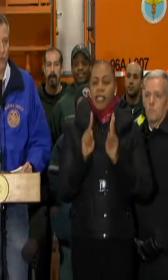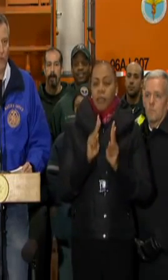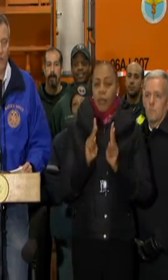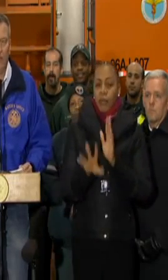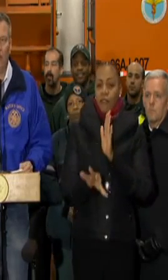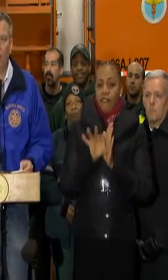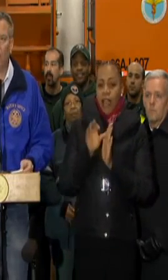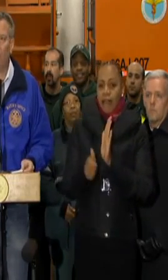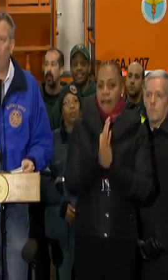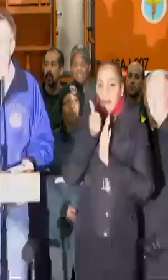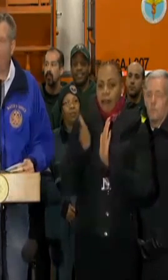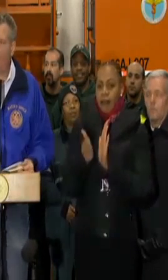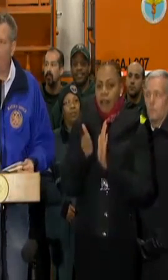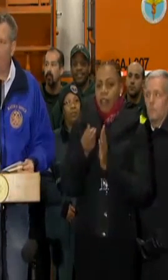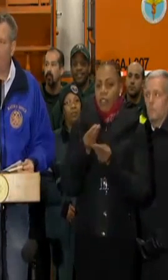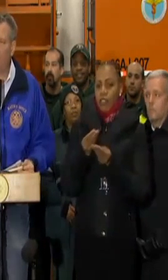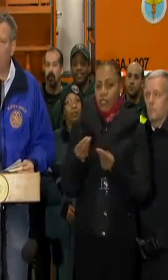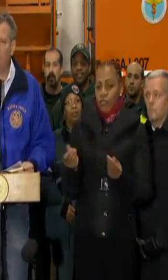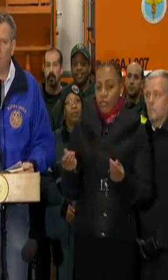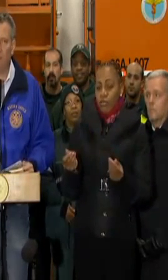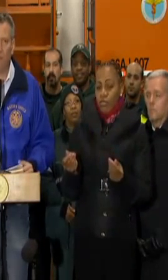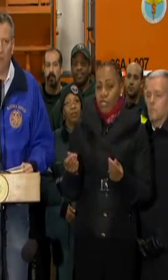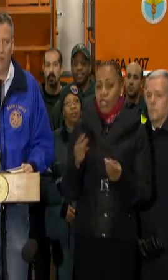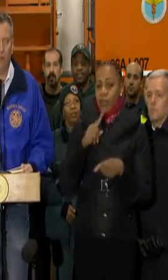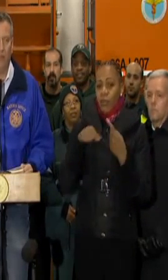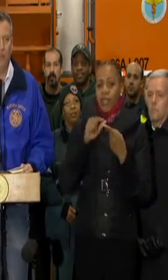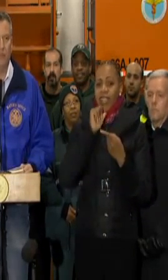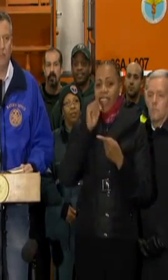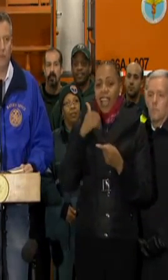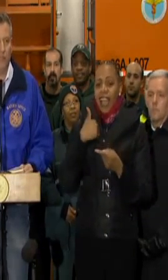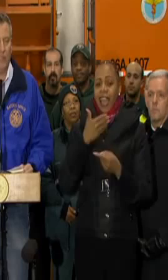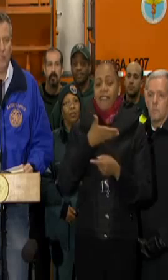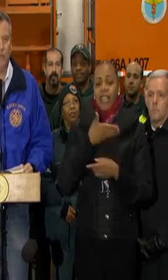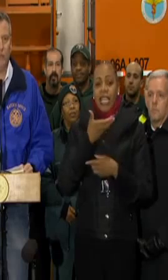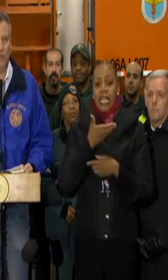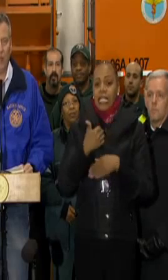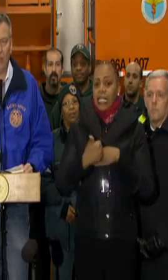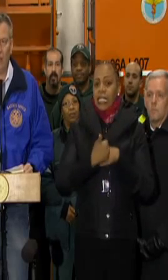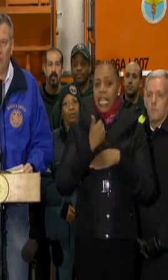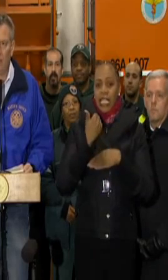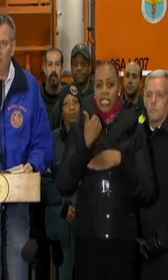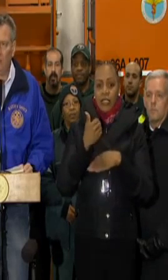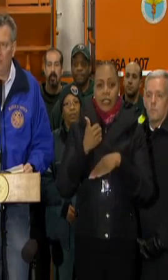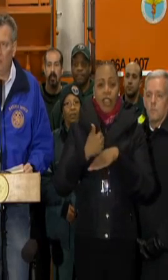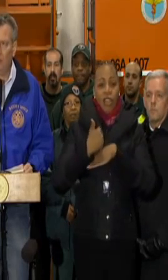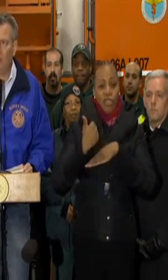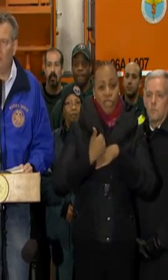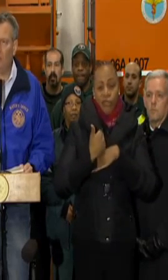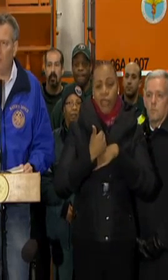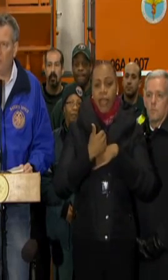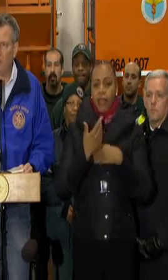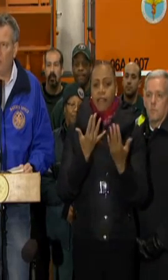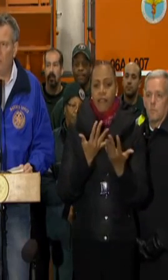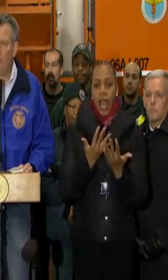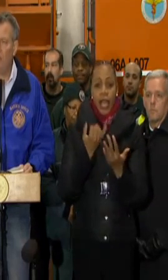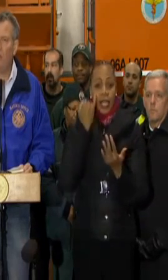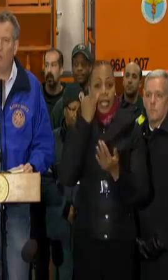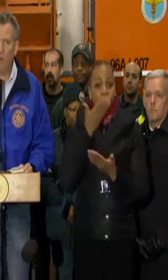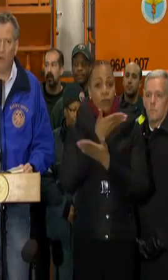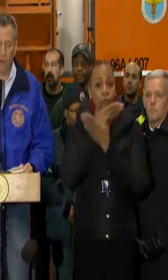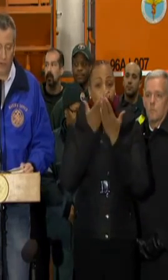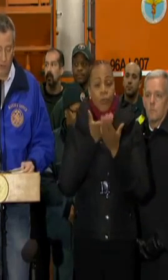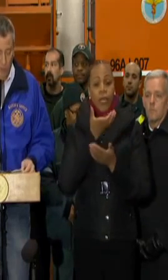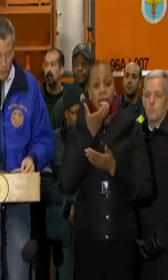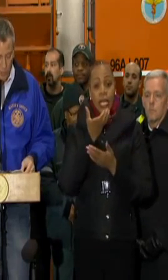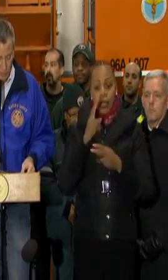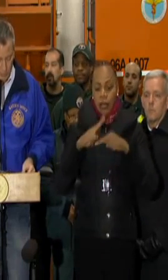when they don't have heat, and that can be very dangerous and create a threat of fire. So please, if you're not getting the heat you need, call your building owner